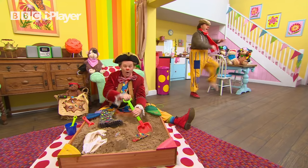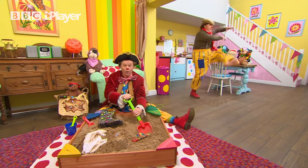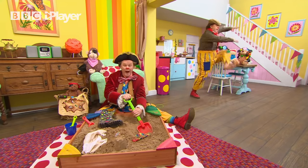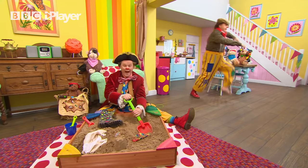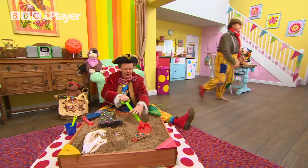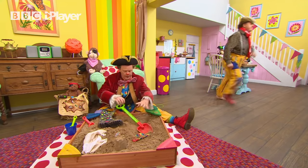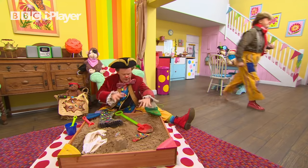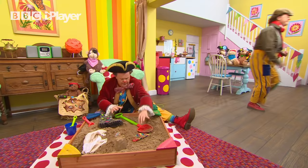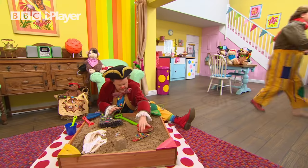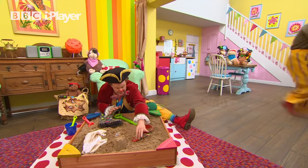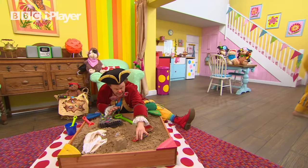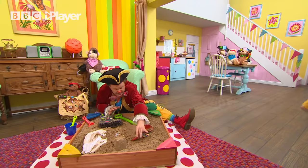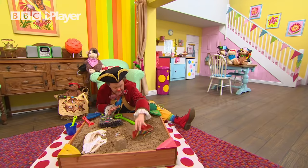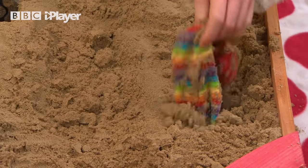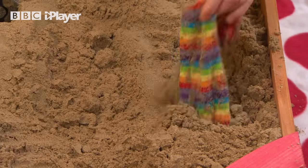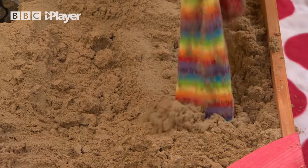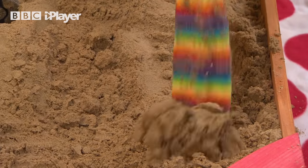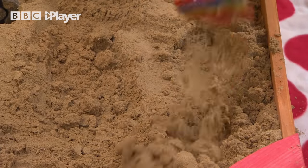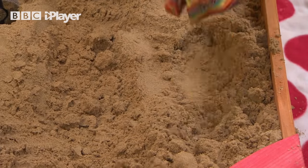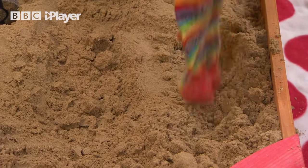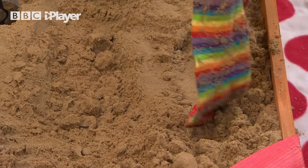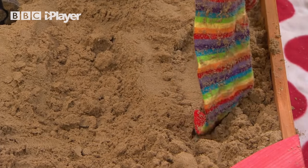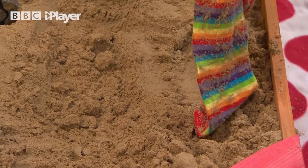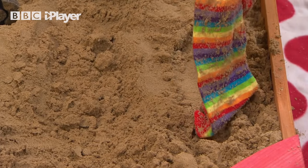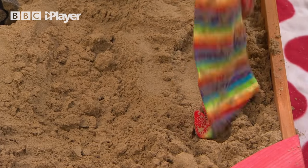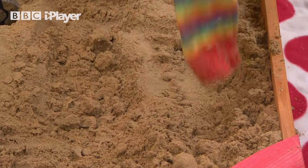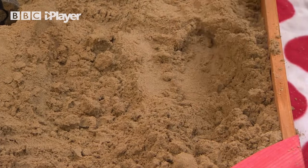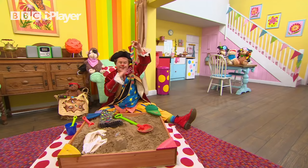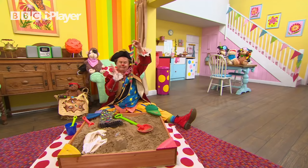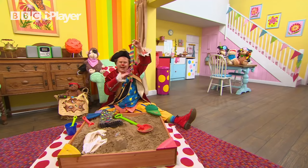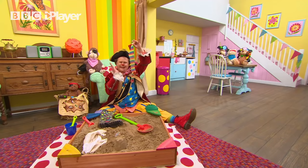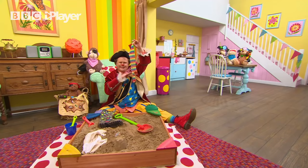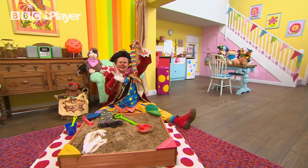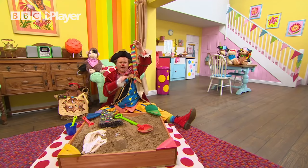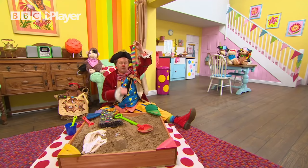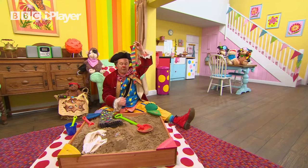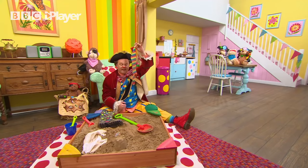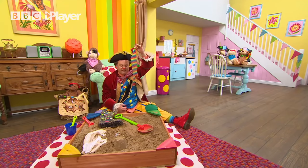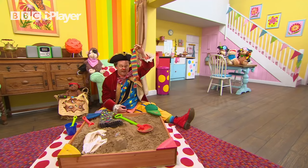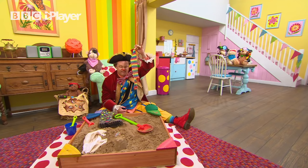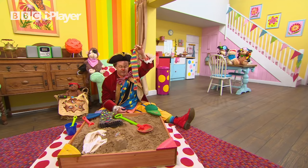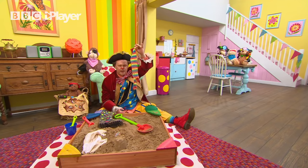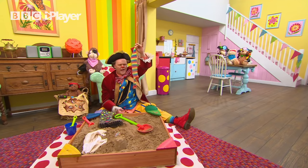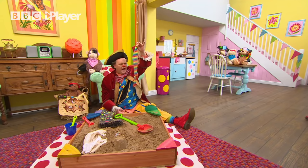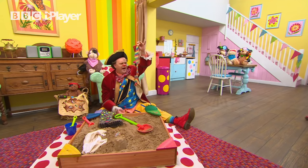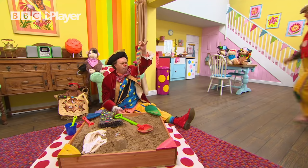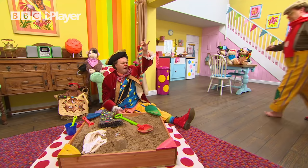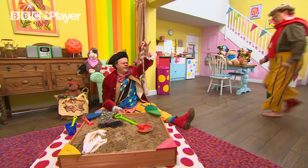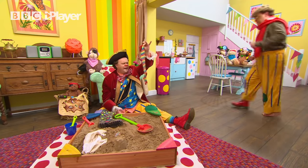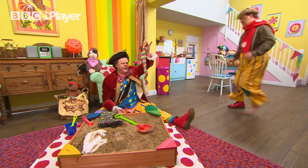oh wow look the last piece of treasure oh the smelly sock i wonder who